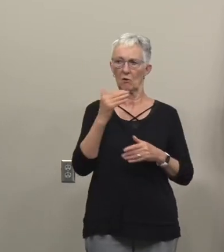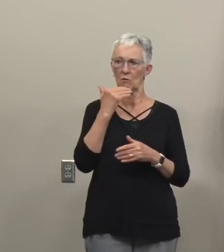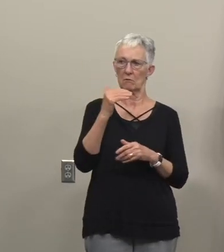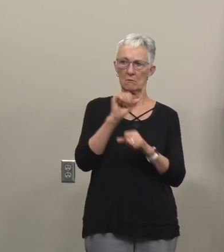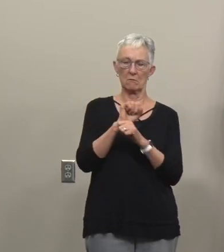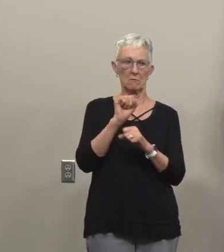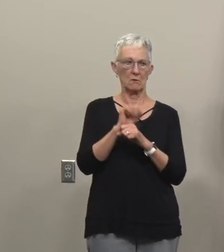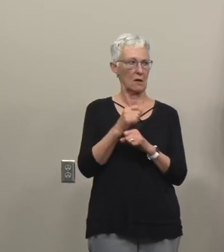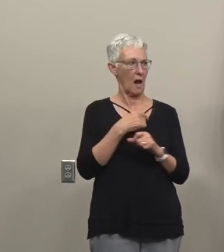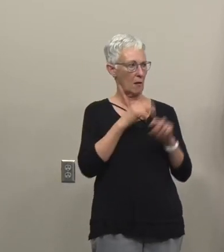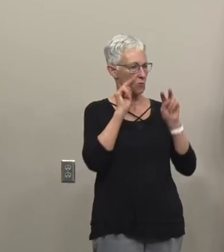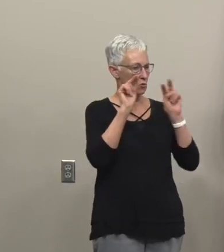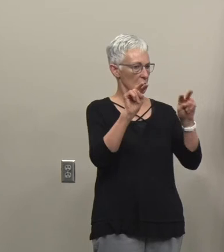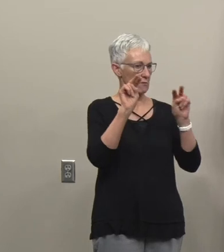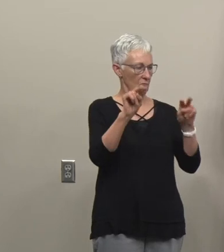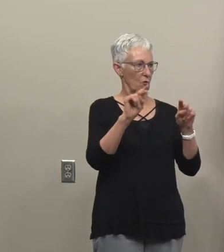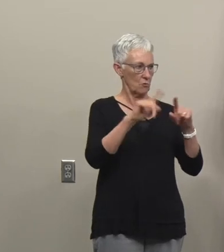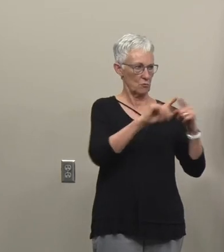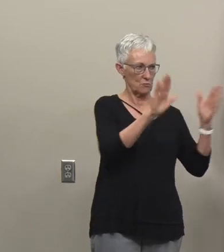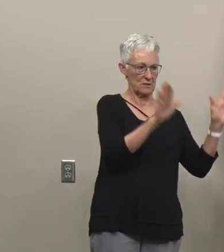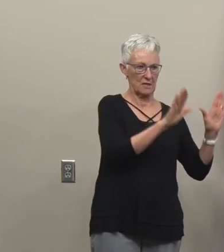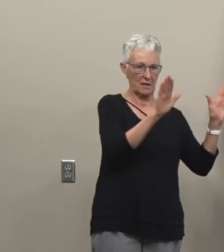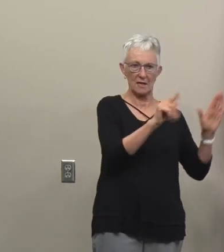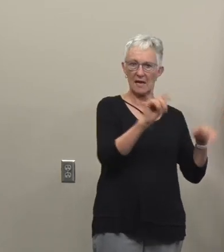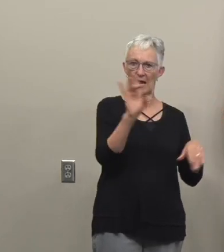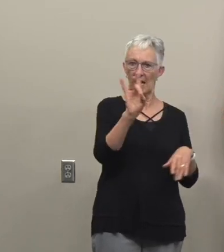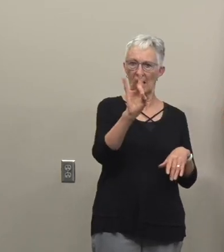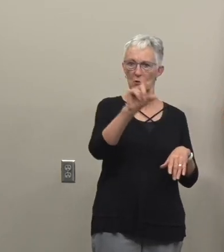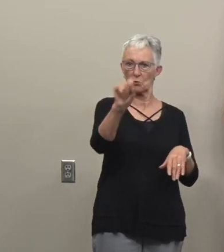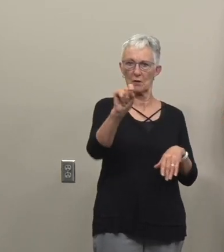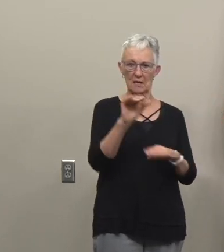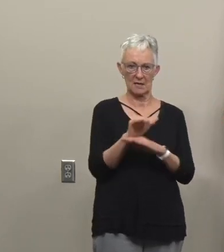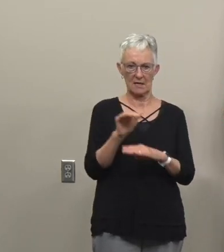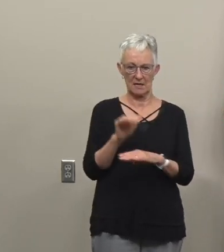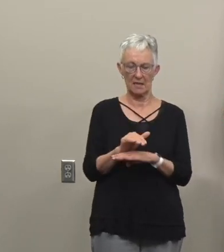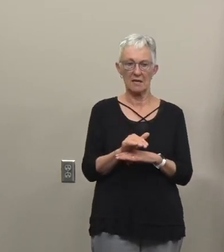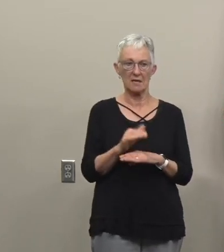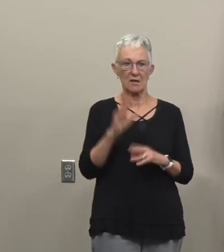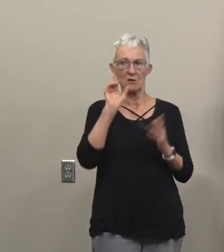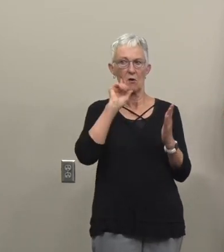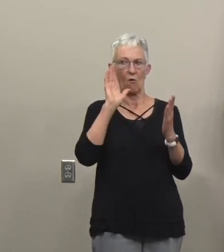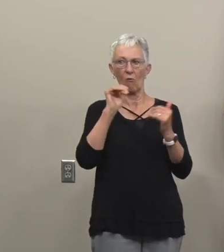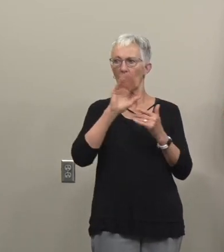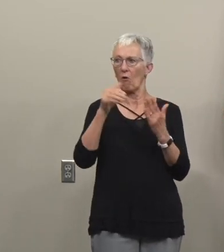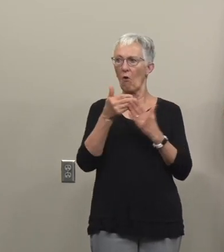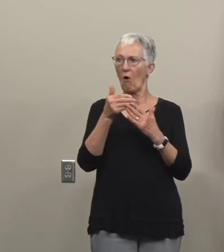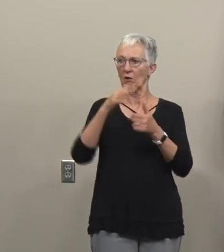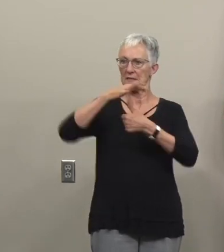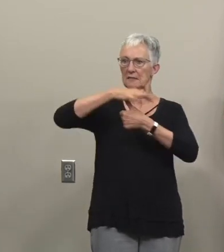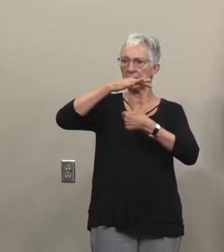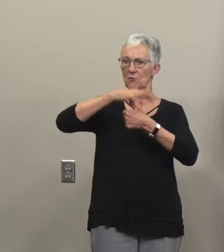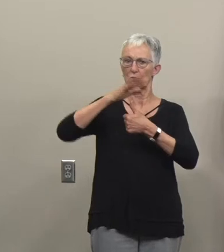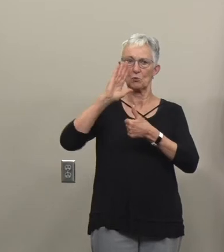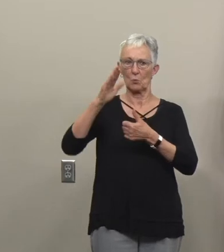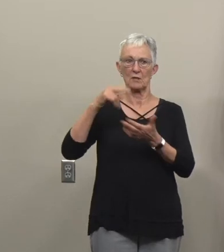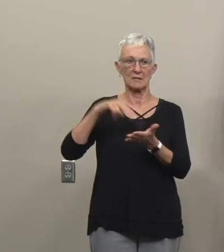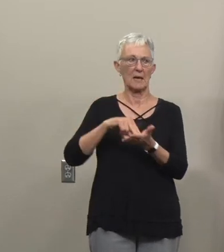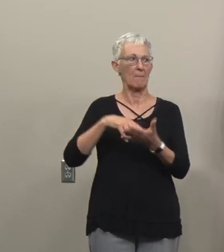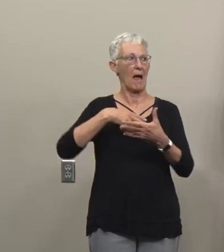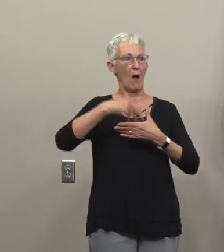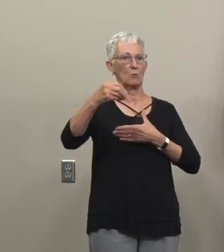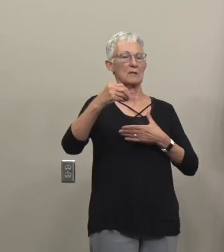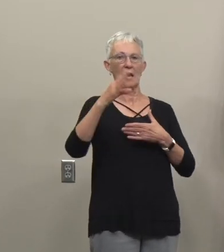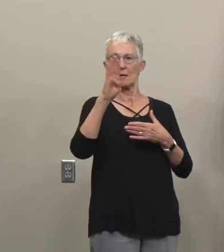at 8:20 on Sunday, and I hope that all of our seniors will step outside and be acknowledged. And then we're going to continue to work on